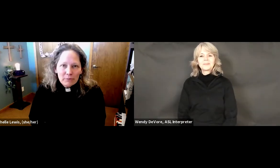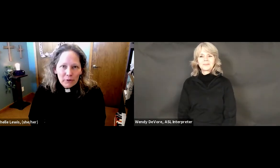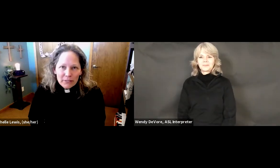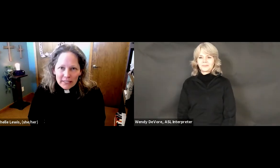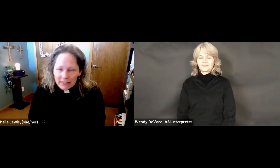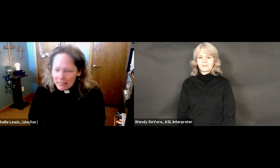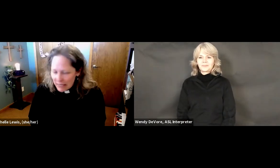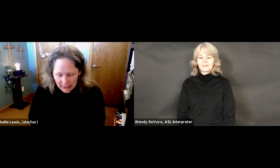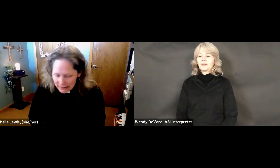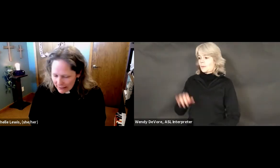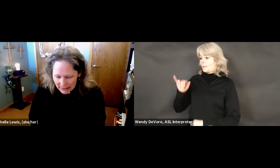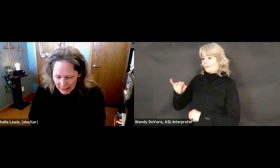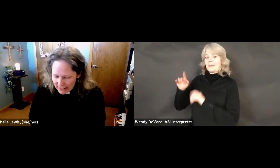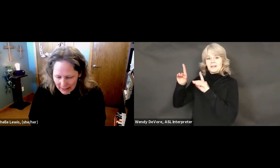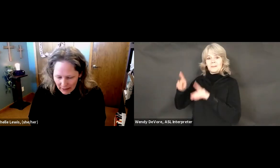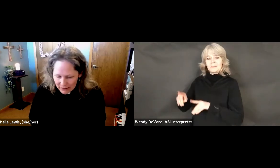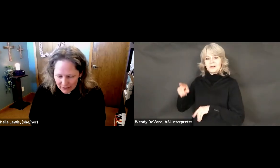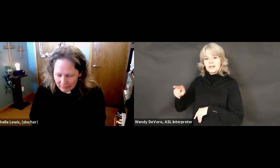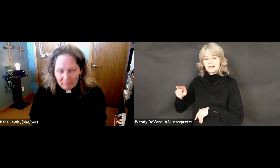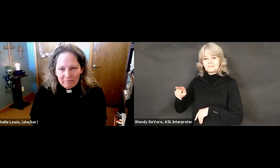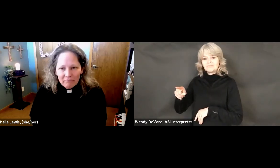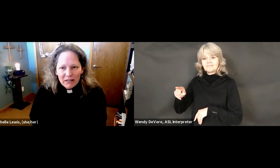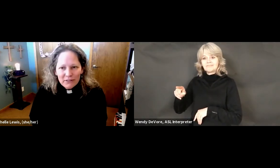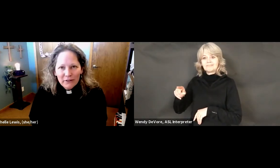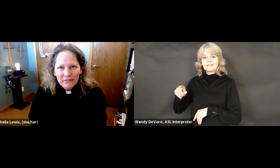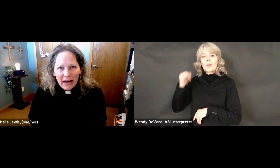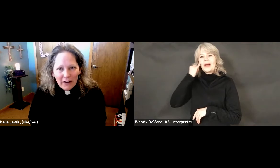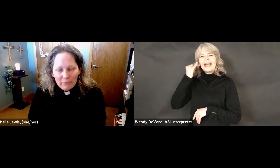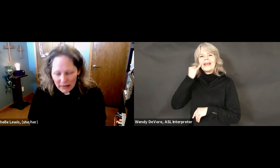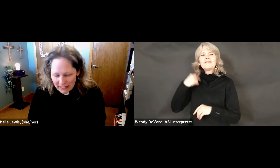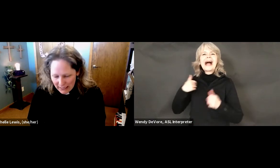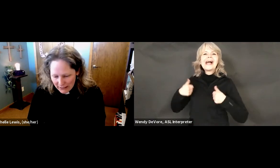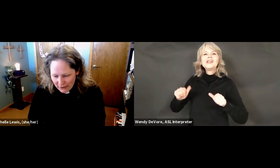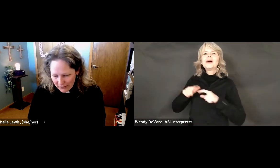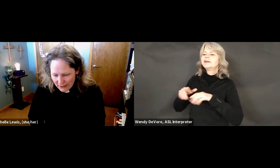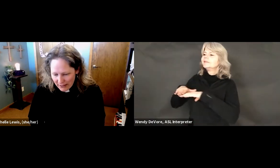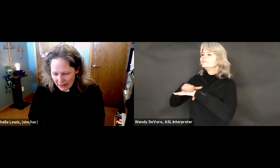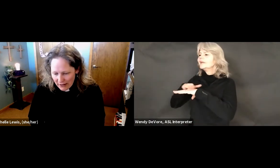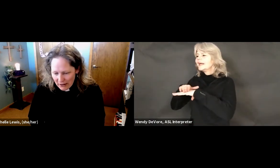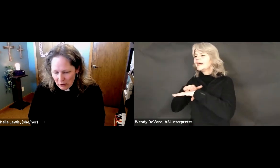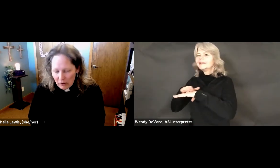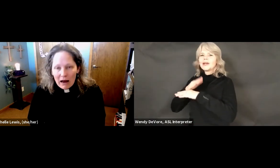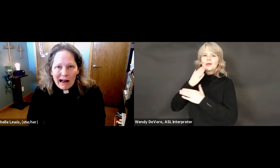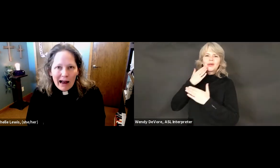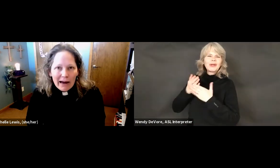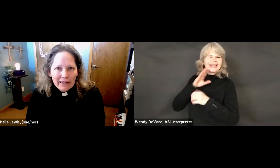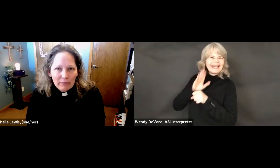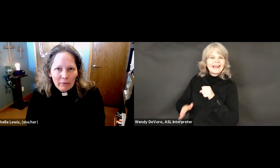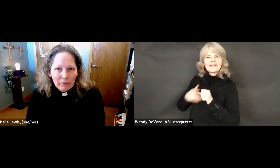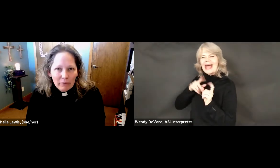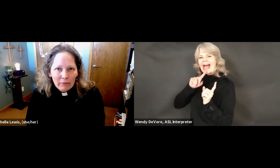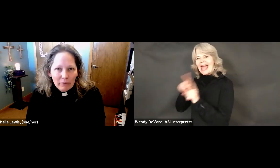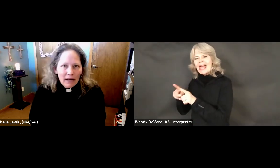And this person doesn't accept my sort of half-baked answers or